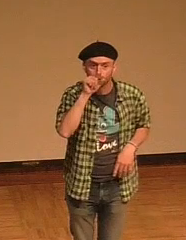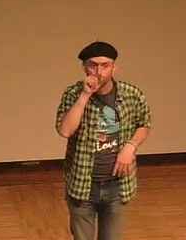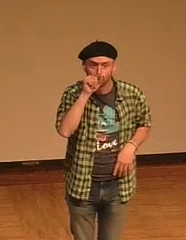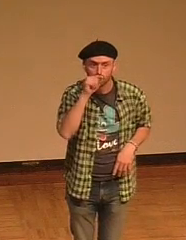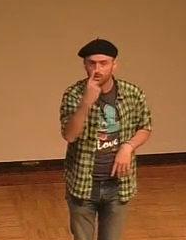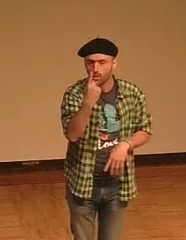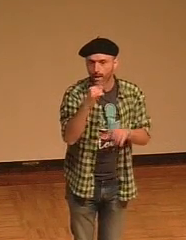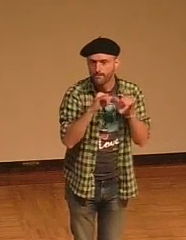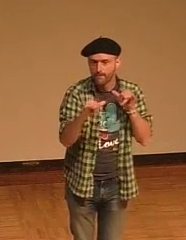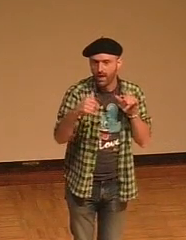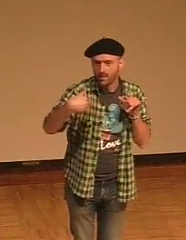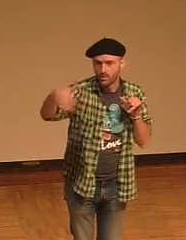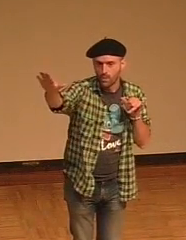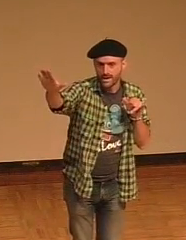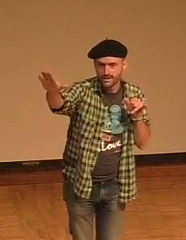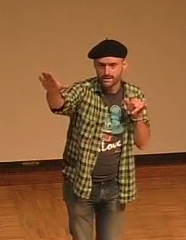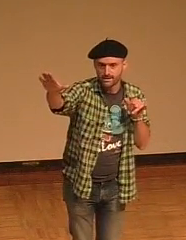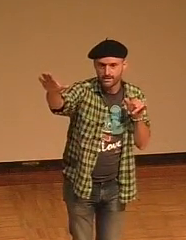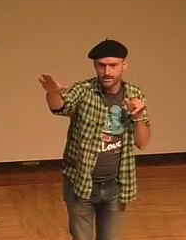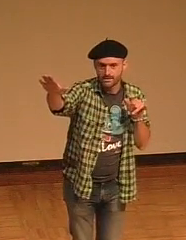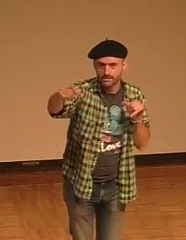Now you see a bird a mile away.